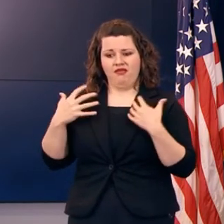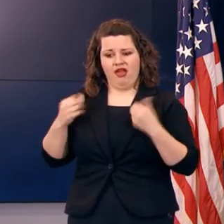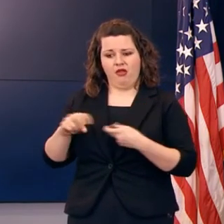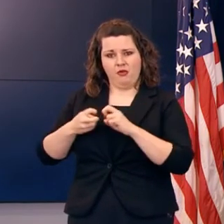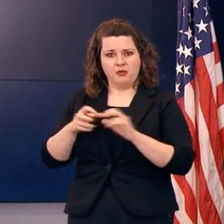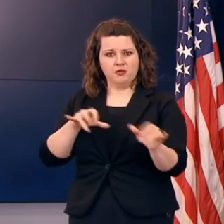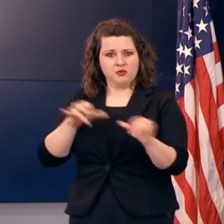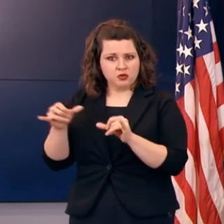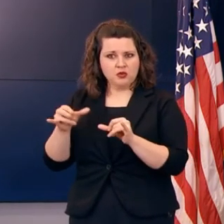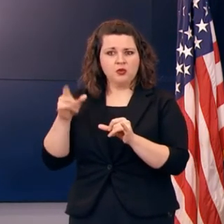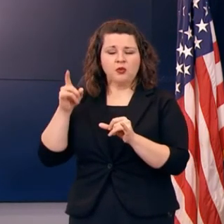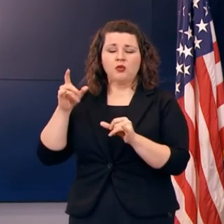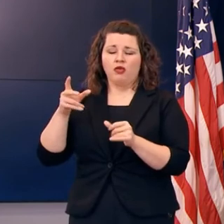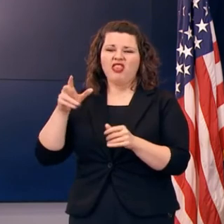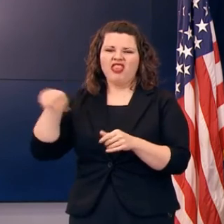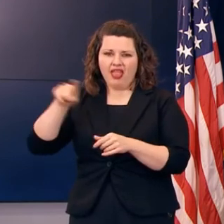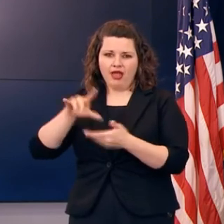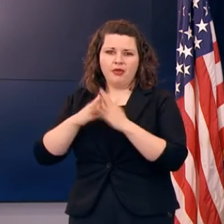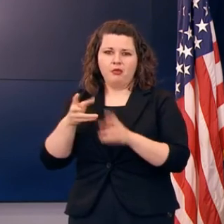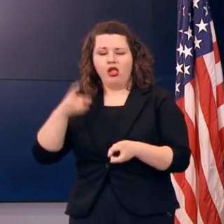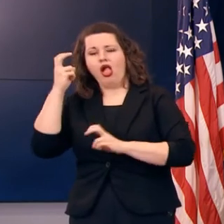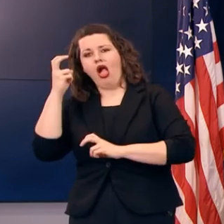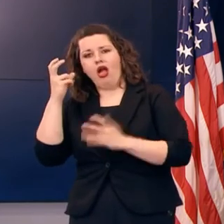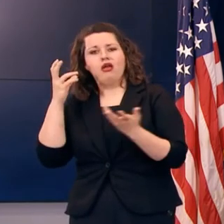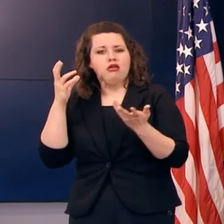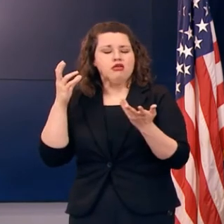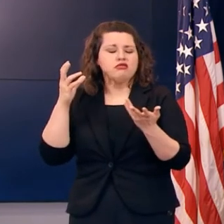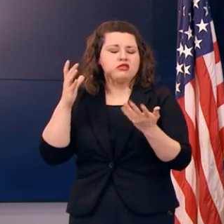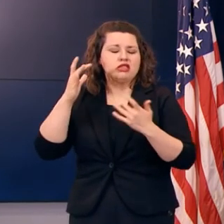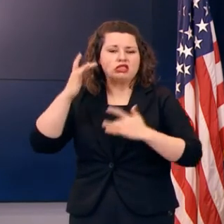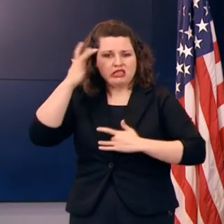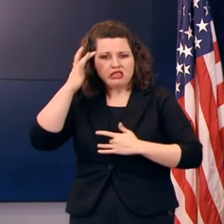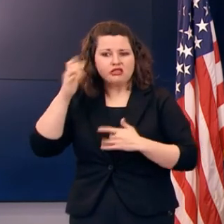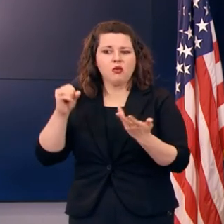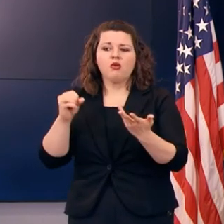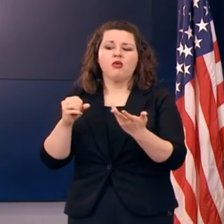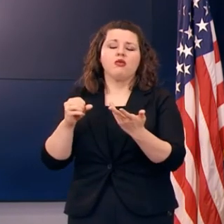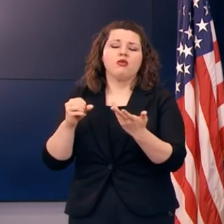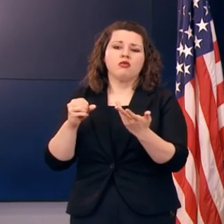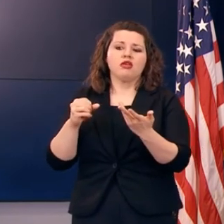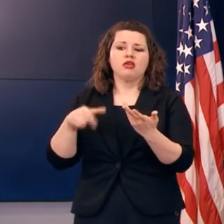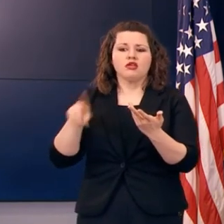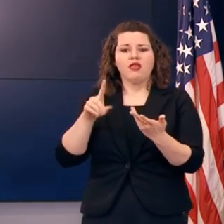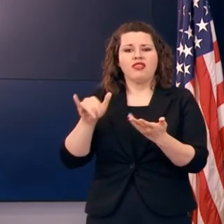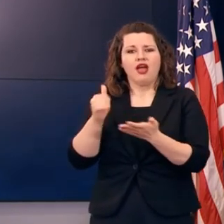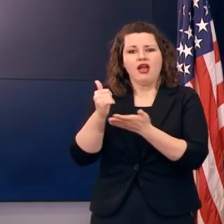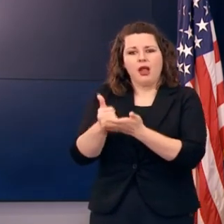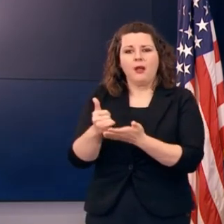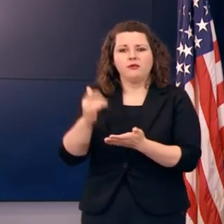to understand what that looks like in the facility and where they're at as they start to open back up and ramp back up. Governor, some of